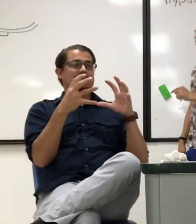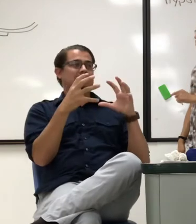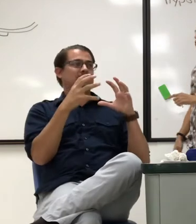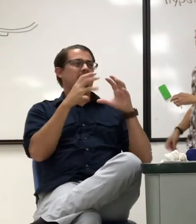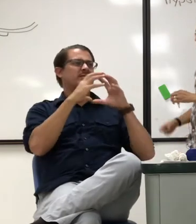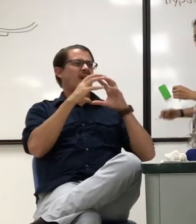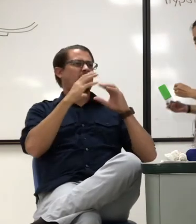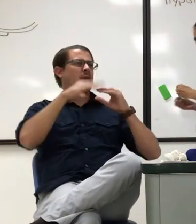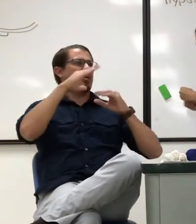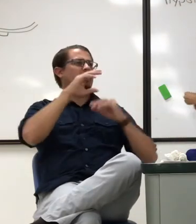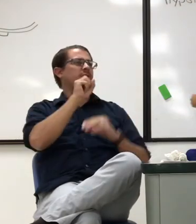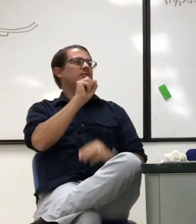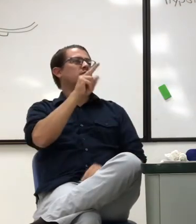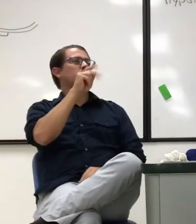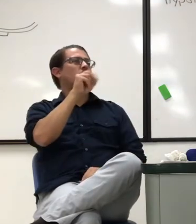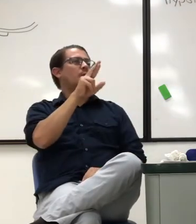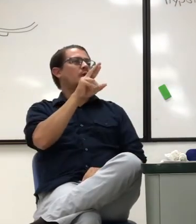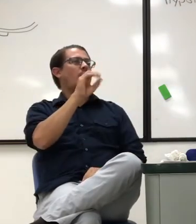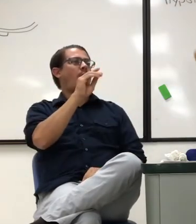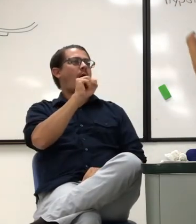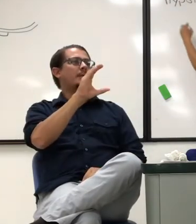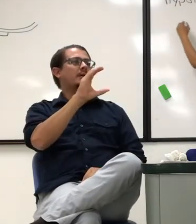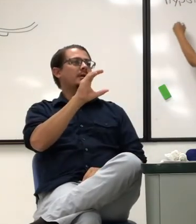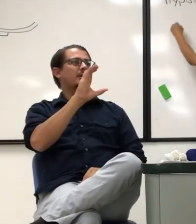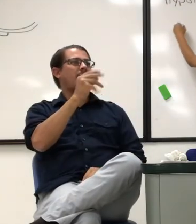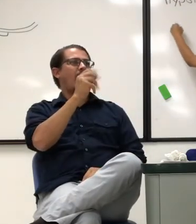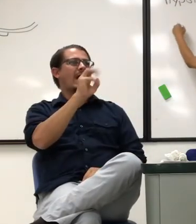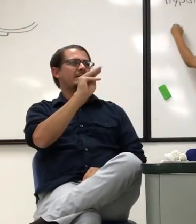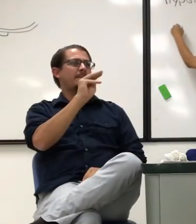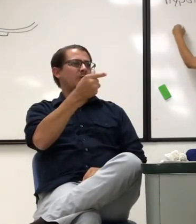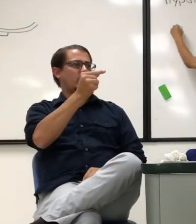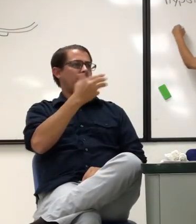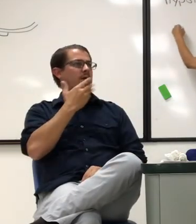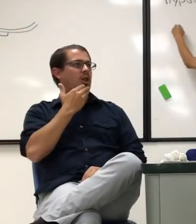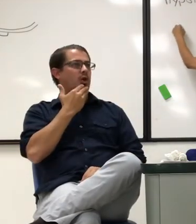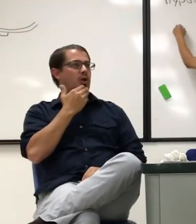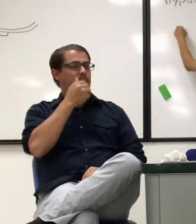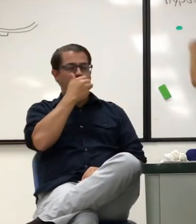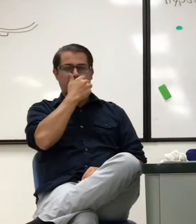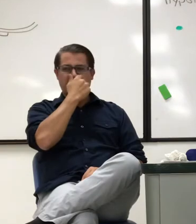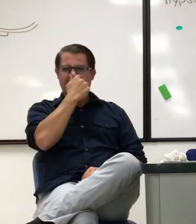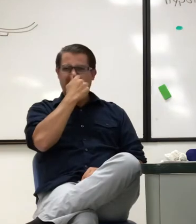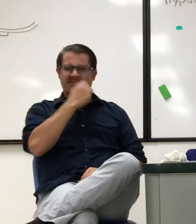right above the supraoptic chiasm, that I colored green,